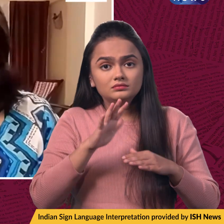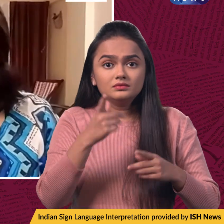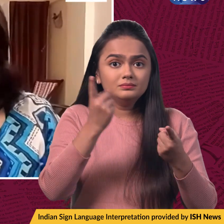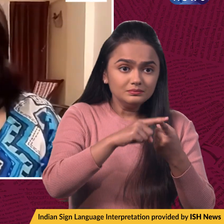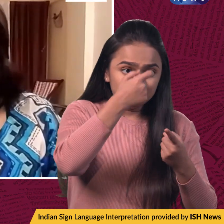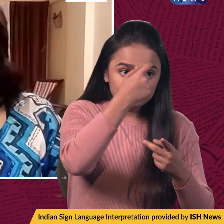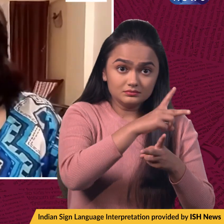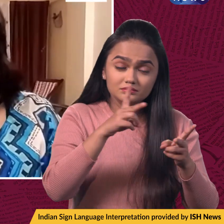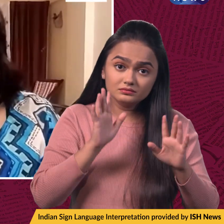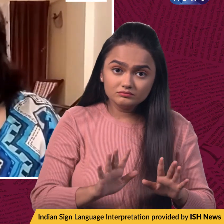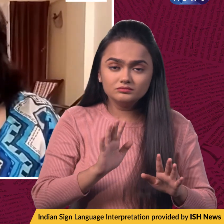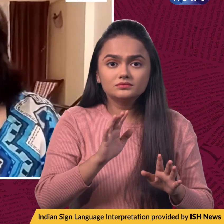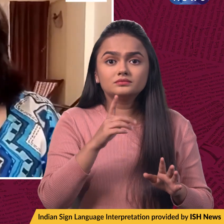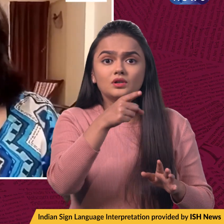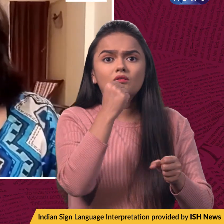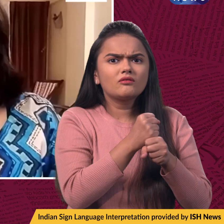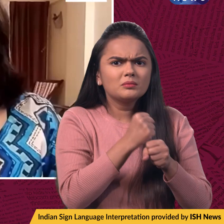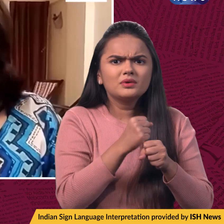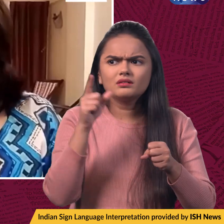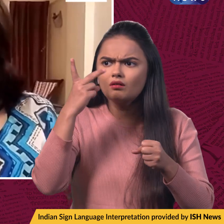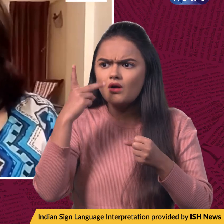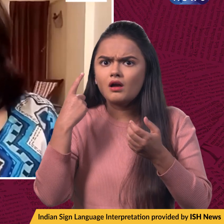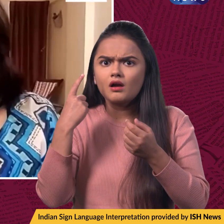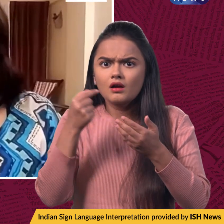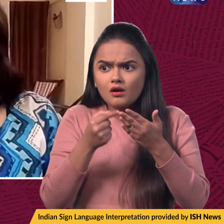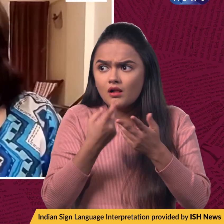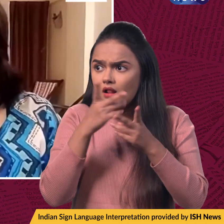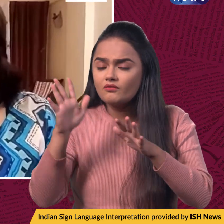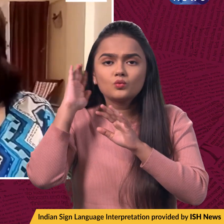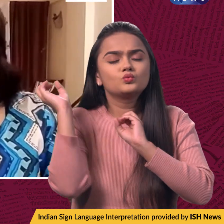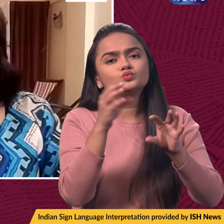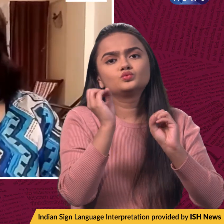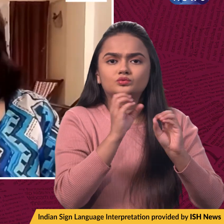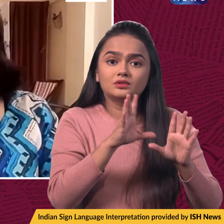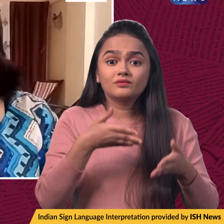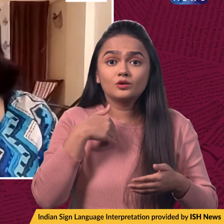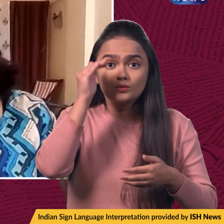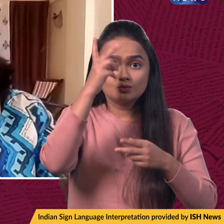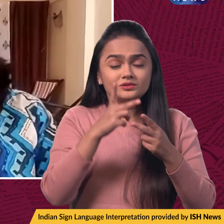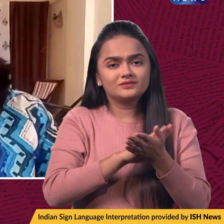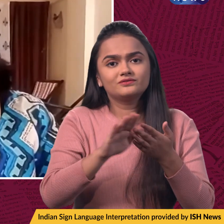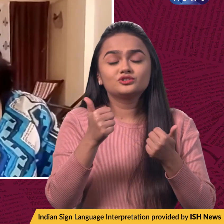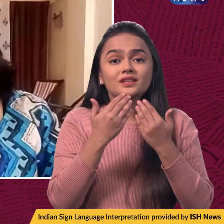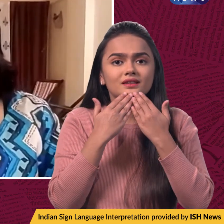address grievances and queries of the elderly about government schemes and programs.